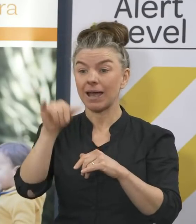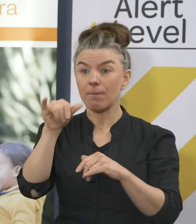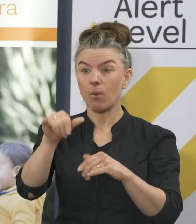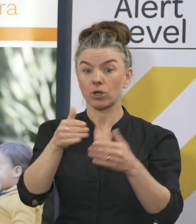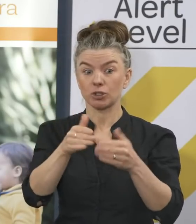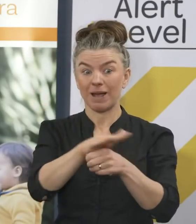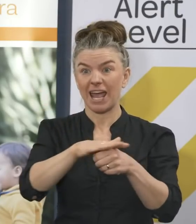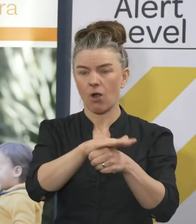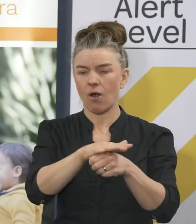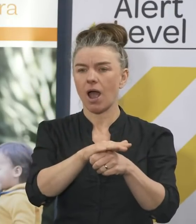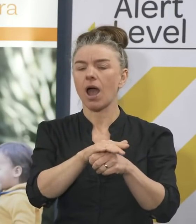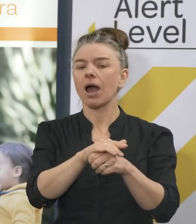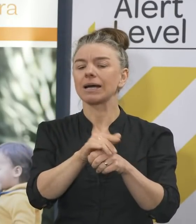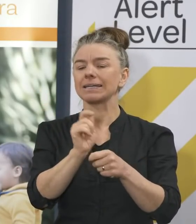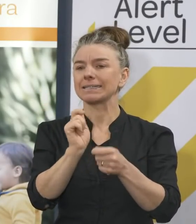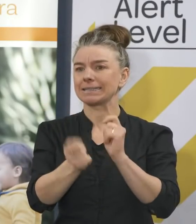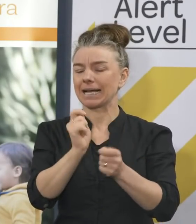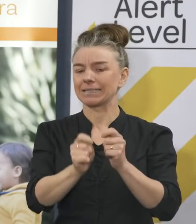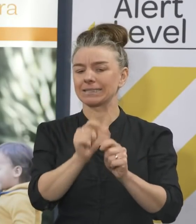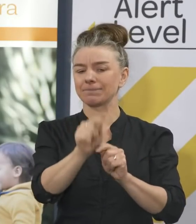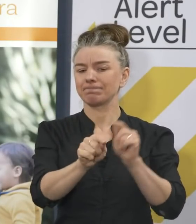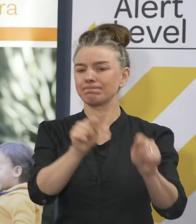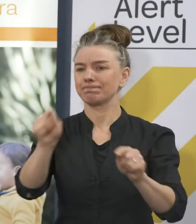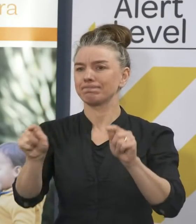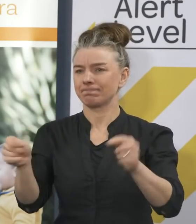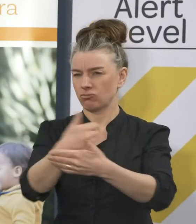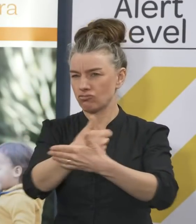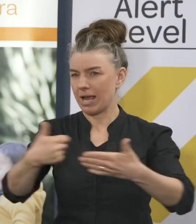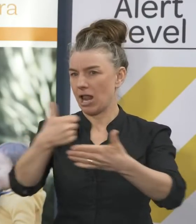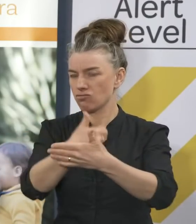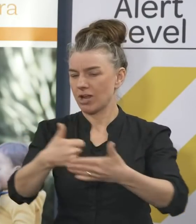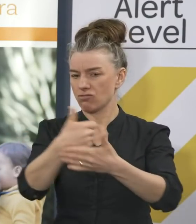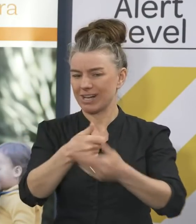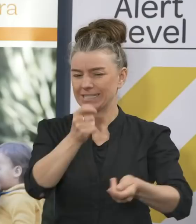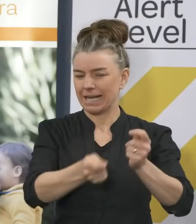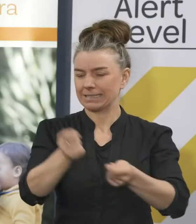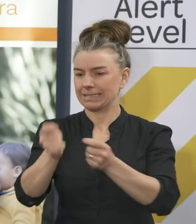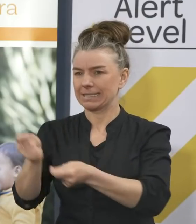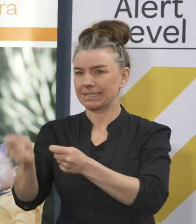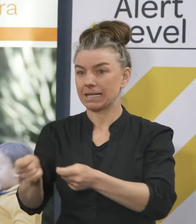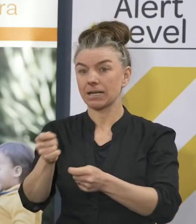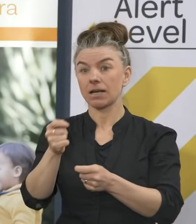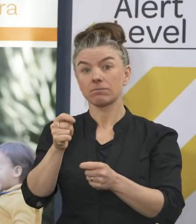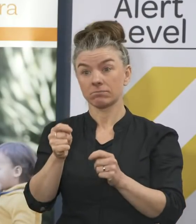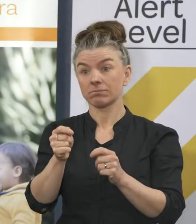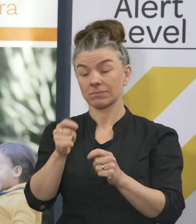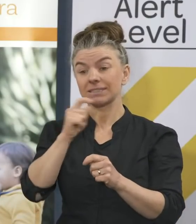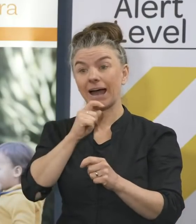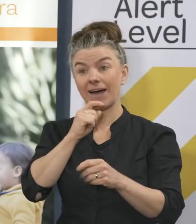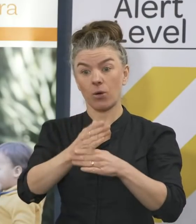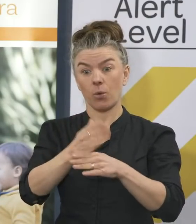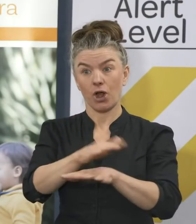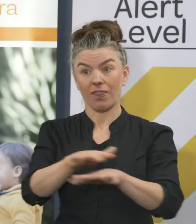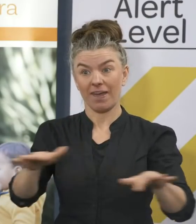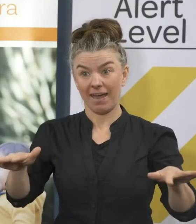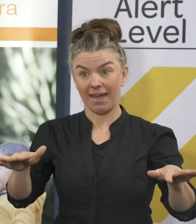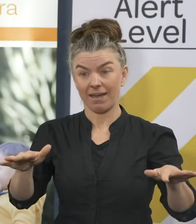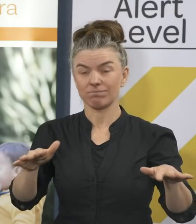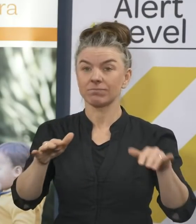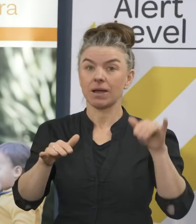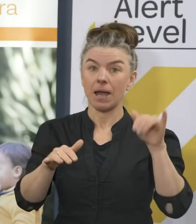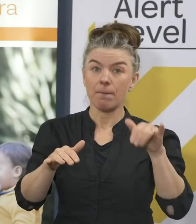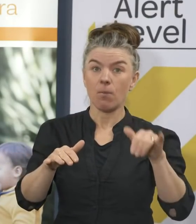border, including people working in those managed isolation facilities, people working around the ports